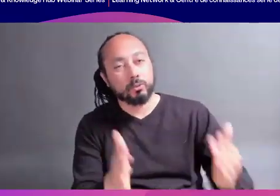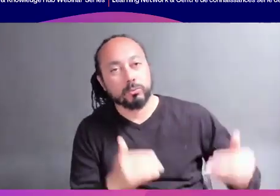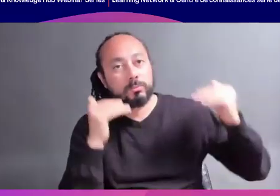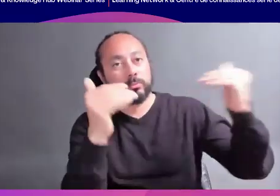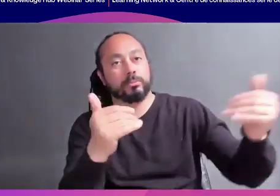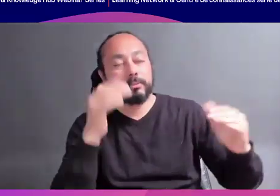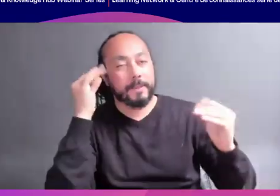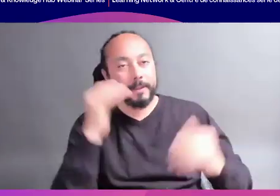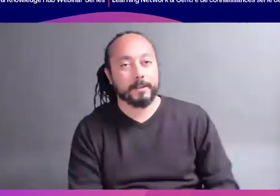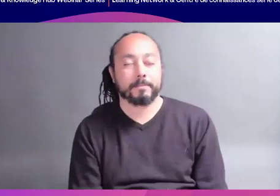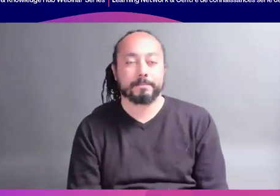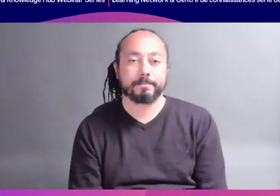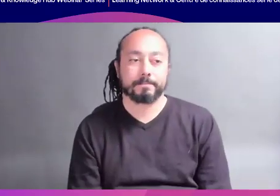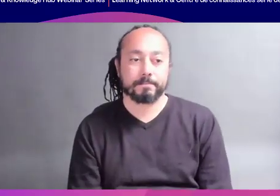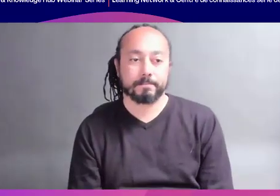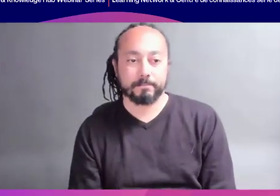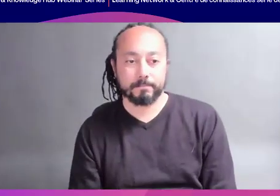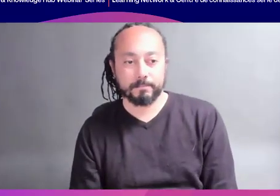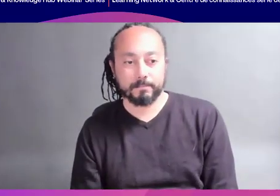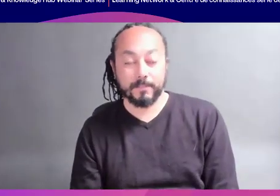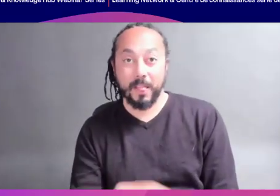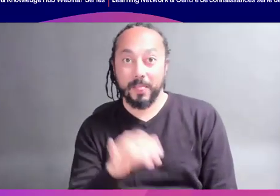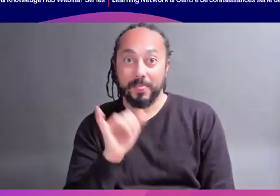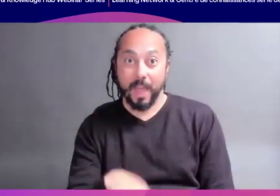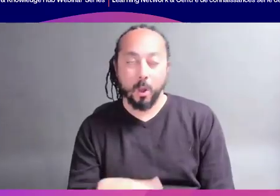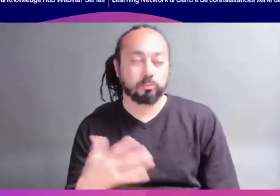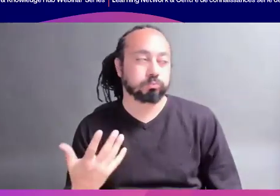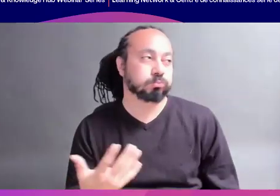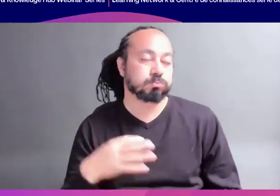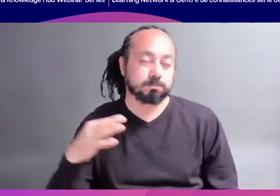its thinking. And that has been very well received.